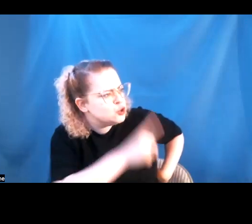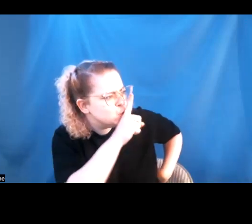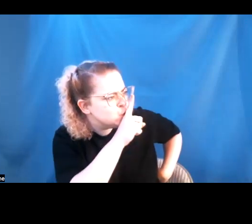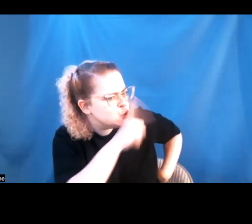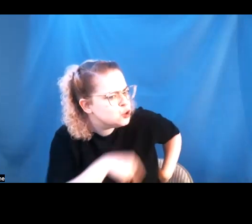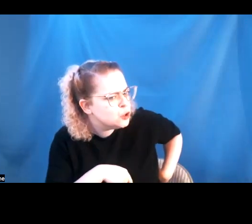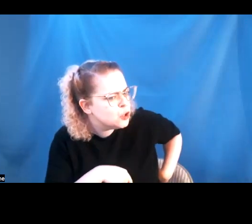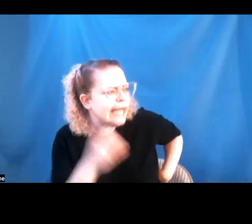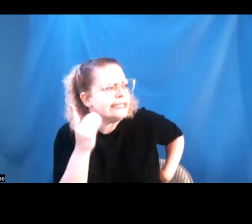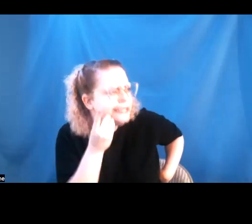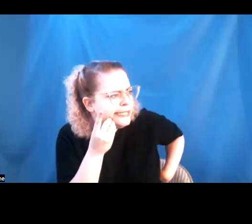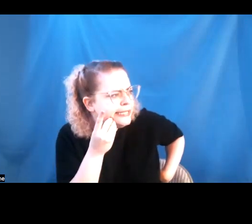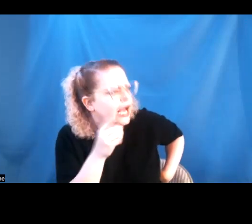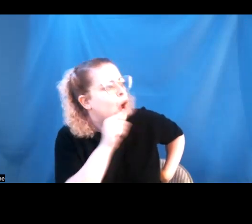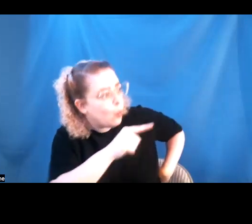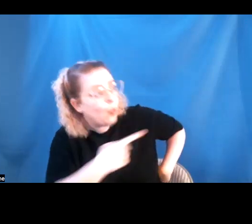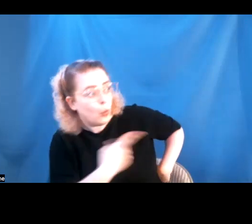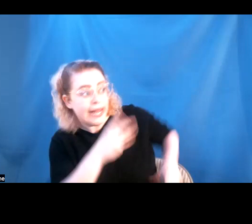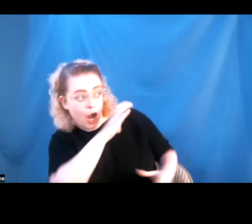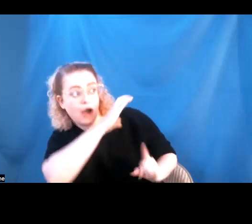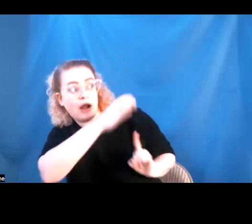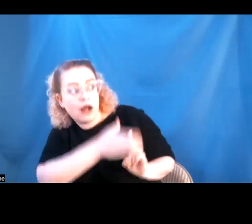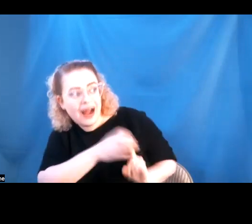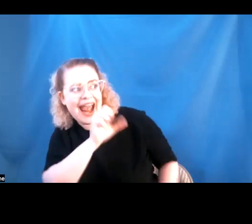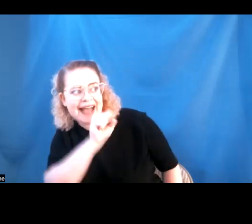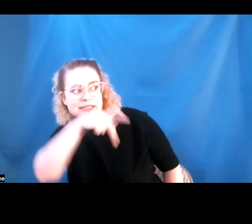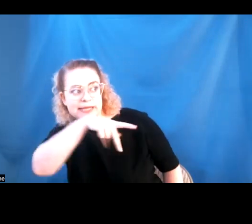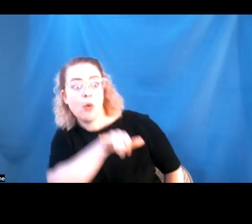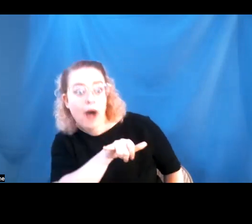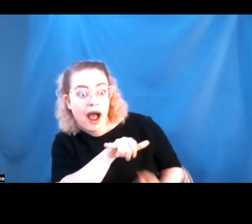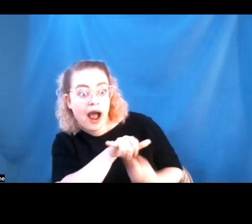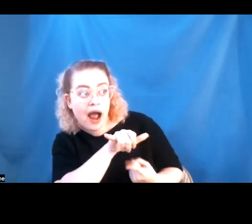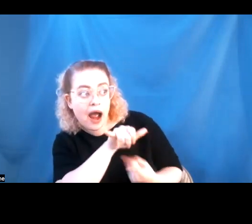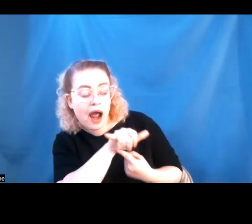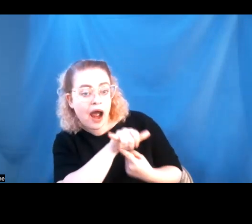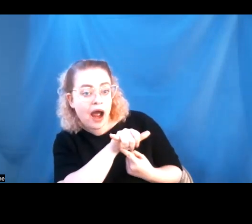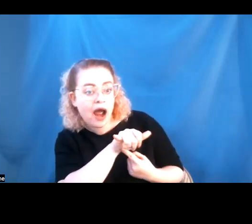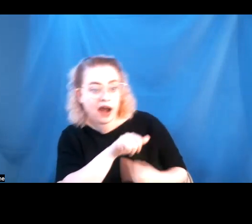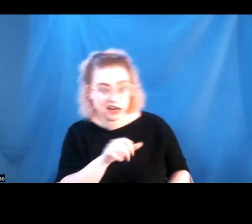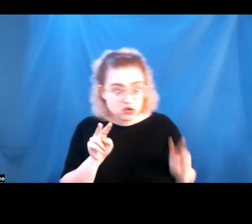we're being spies. You can see down here.